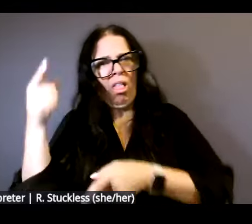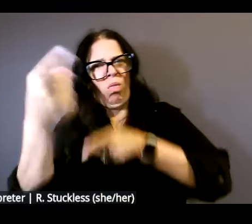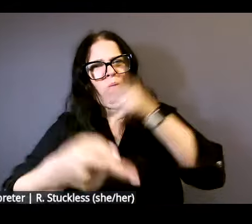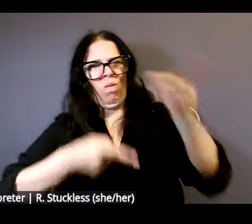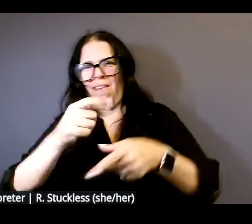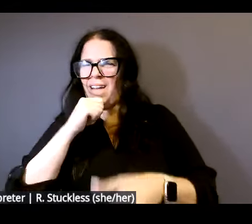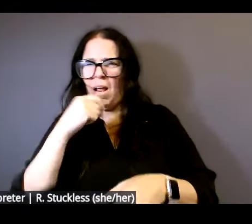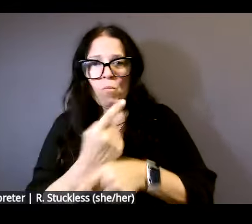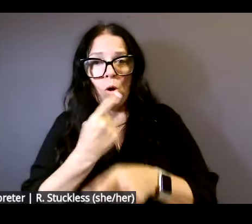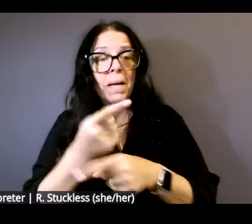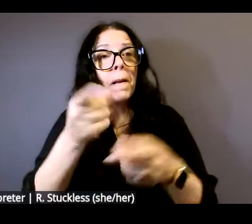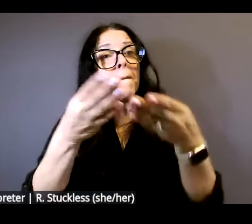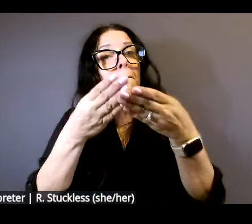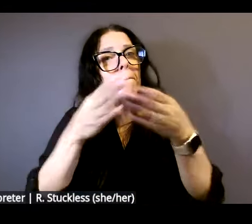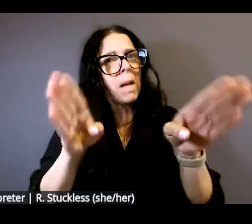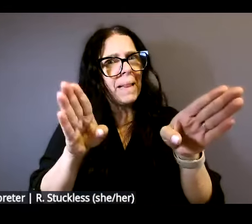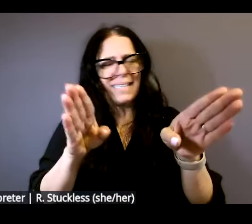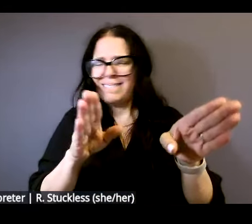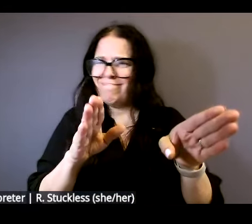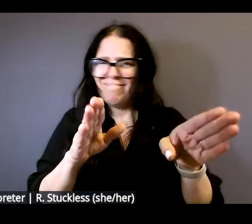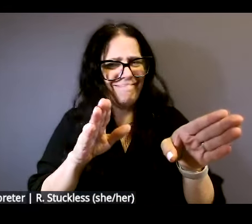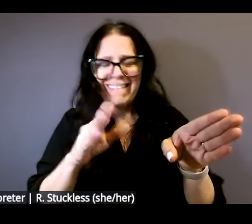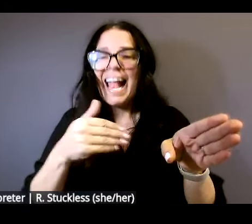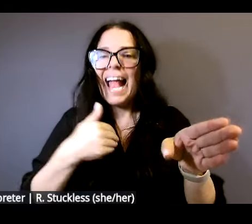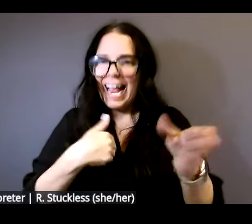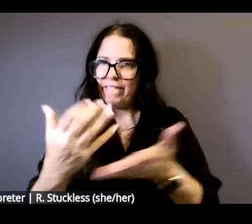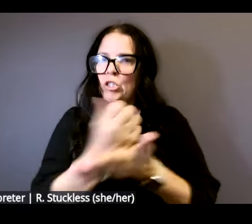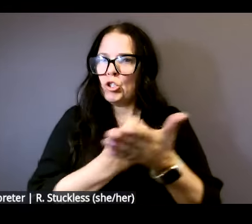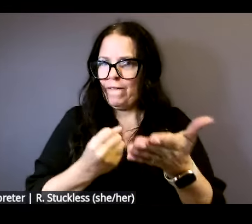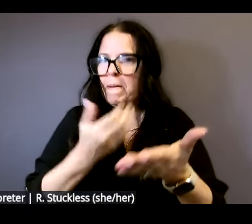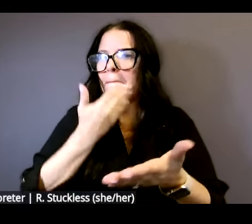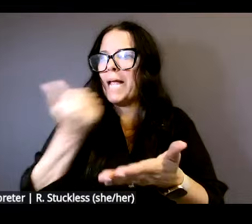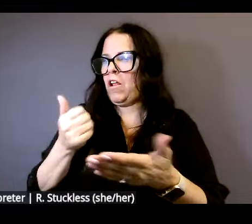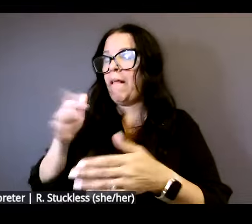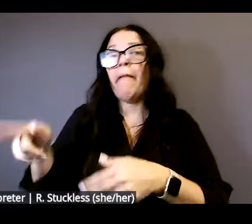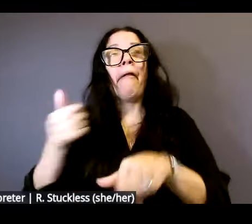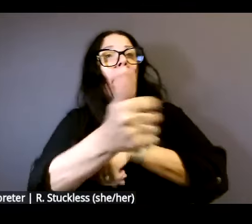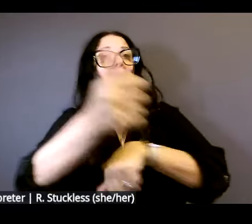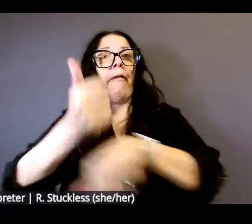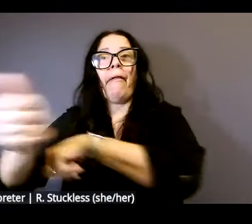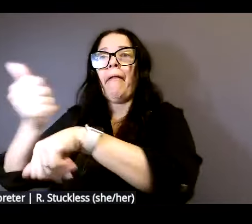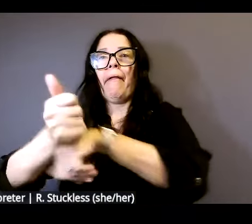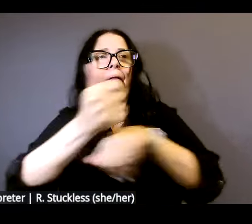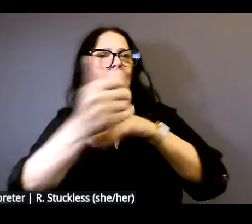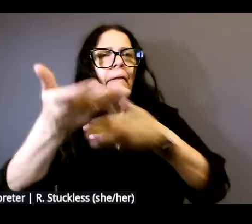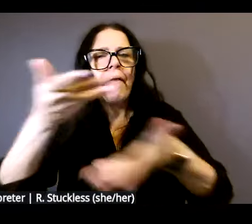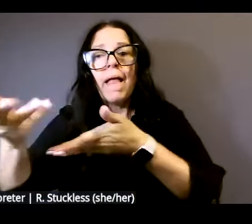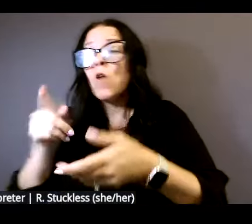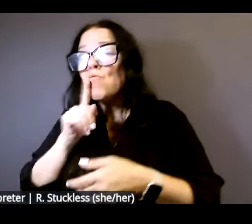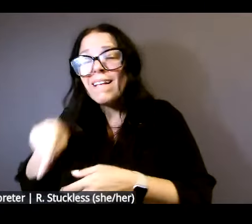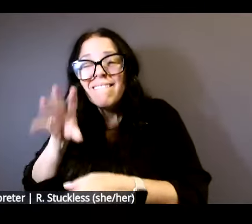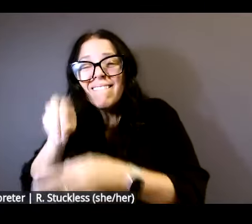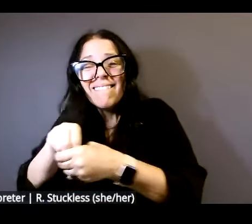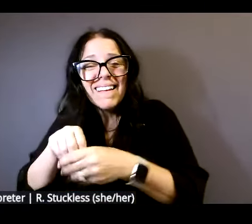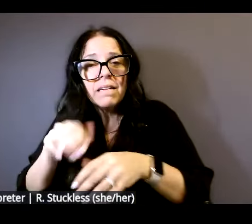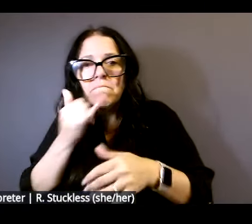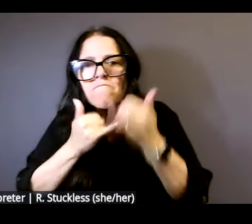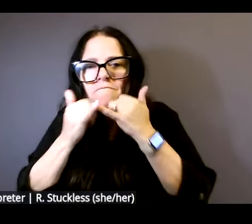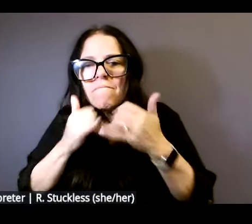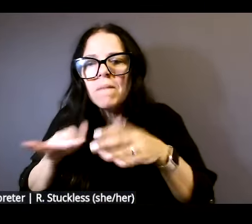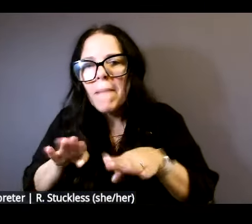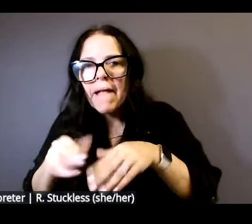allow Invest in My Kids to engage in gamesmanship and then blame everyone else when the facts became known.